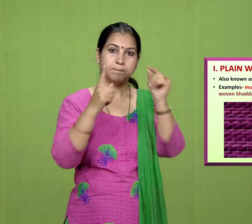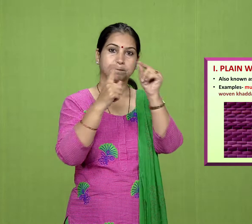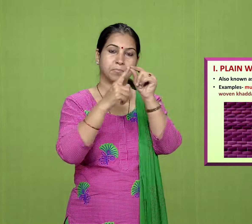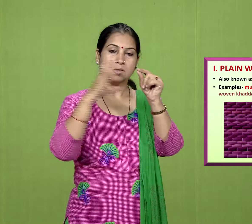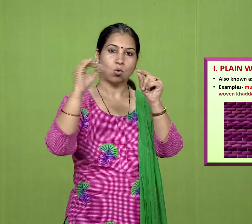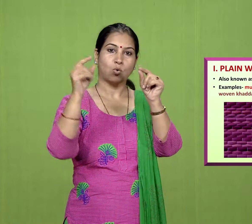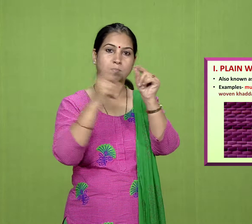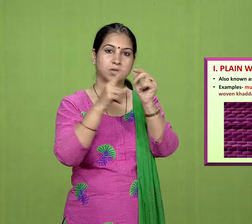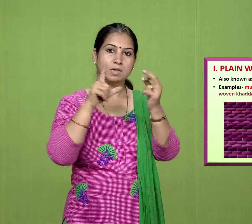poplin,